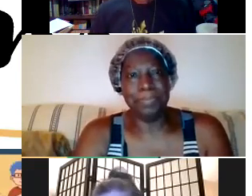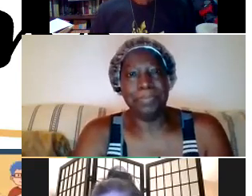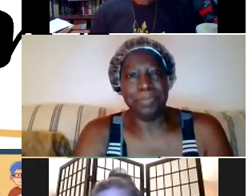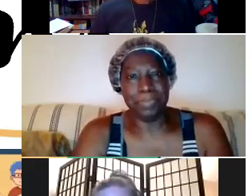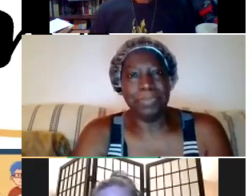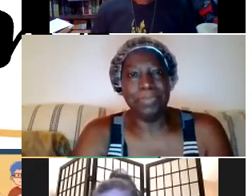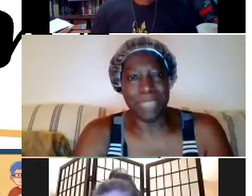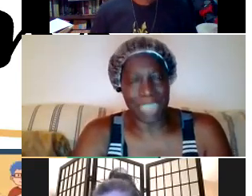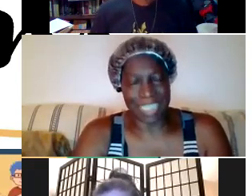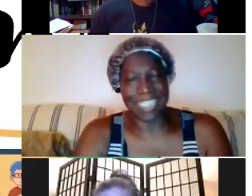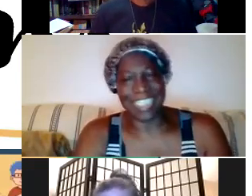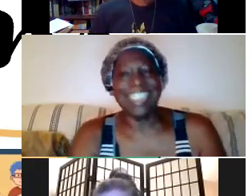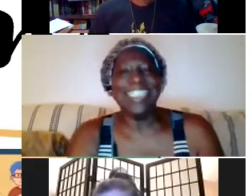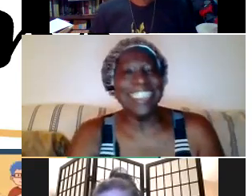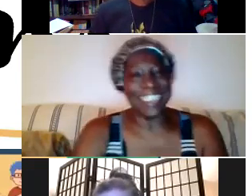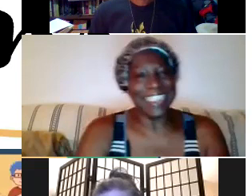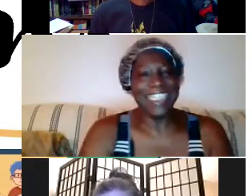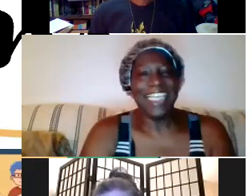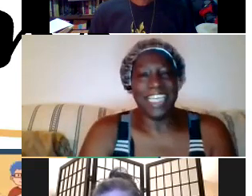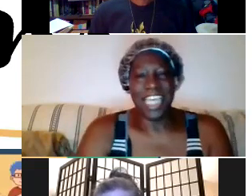I got it. Okay. Yes.